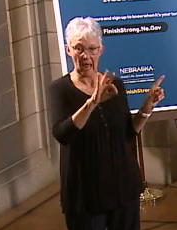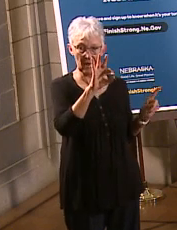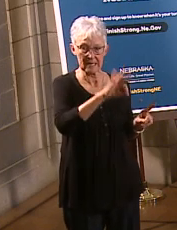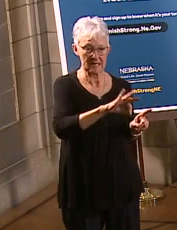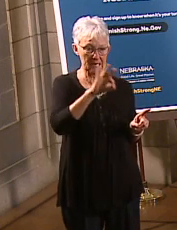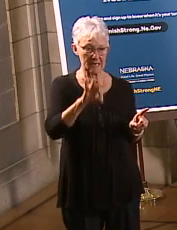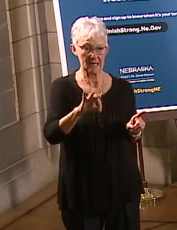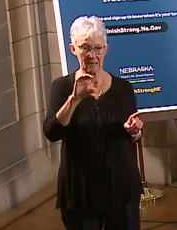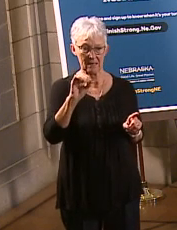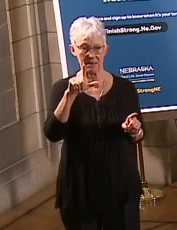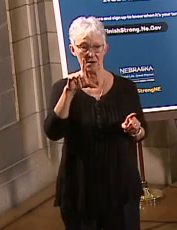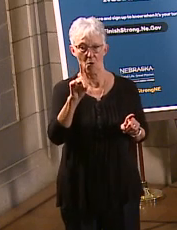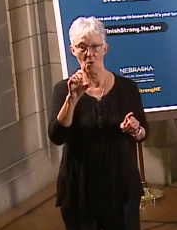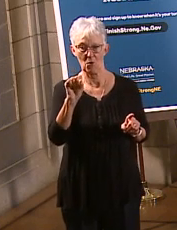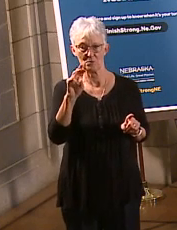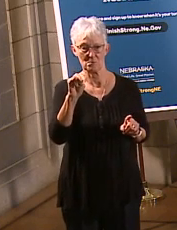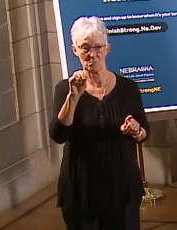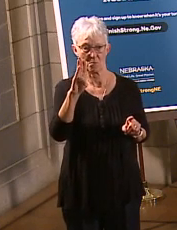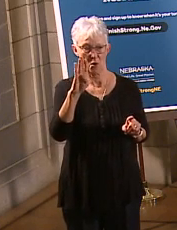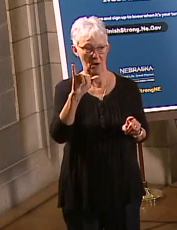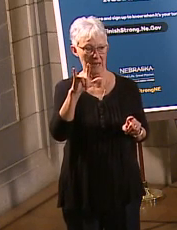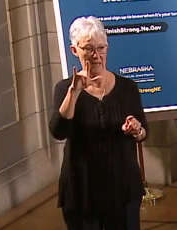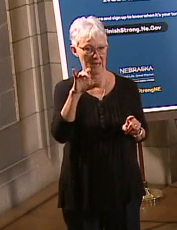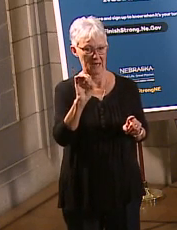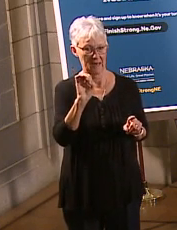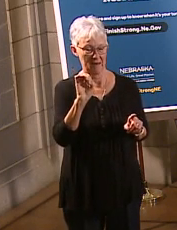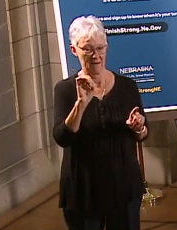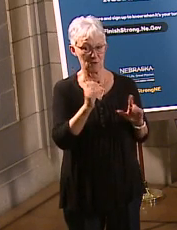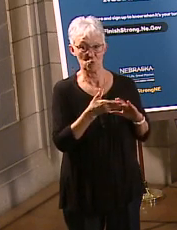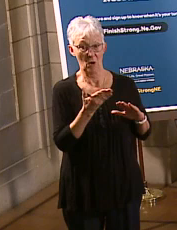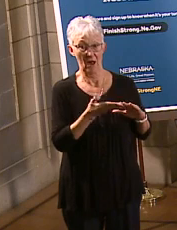it's run on E30 for 5 years. That's a 1999,